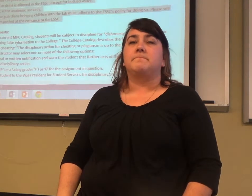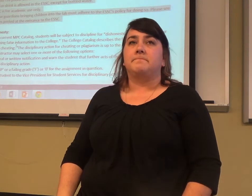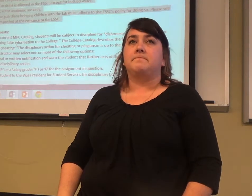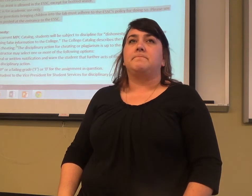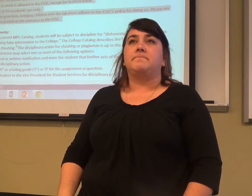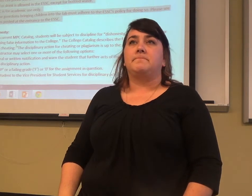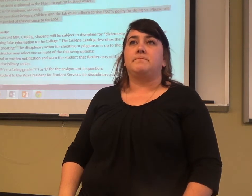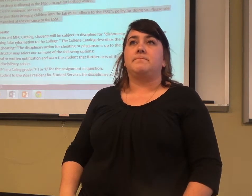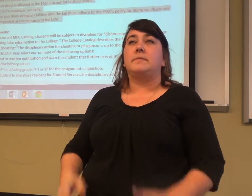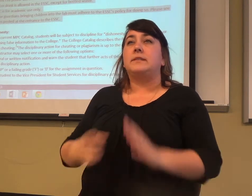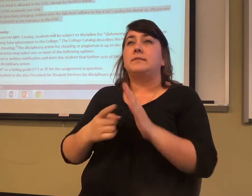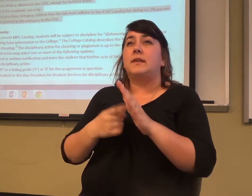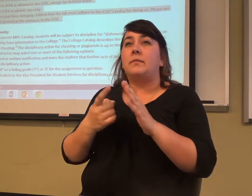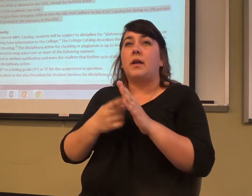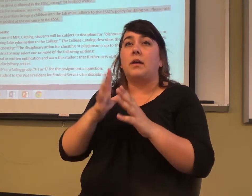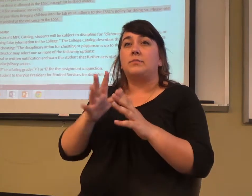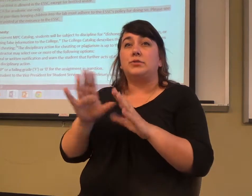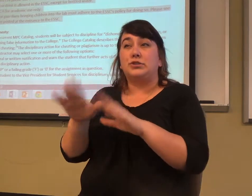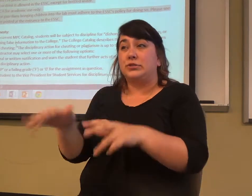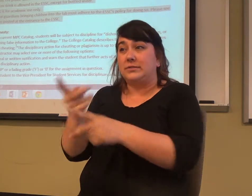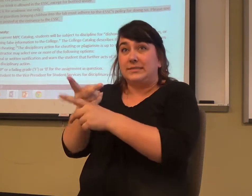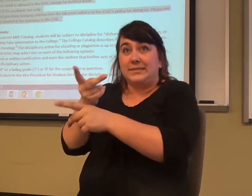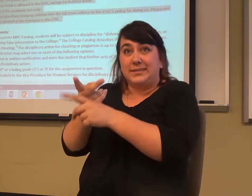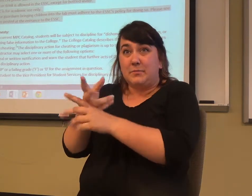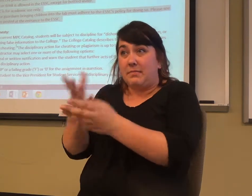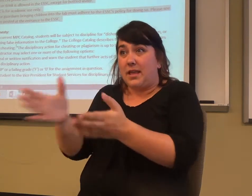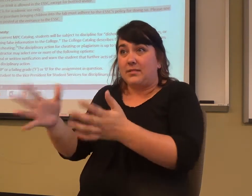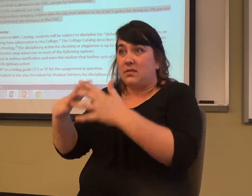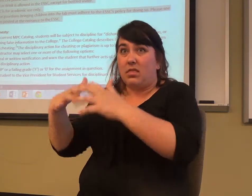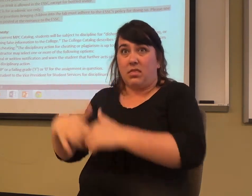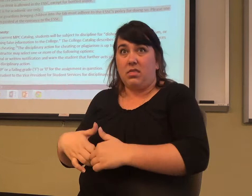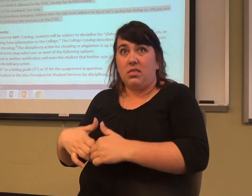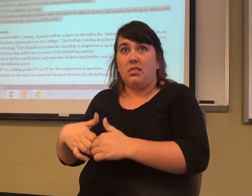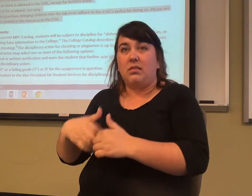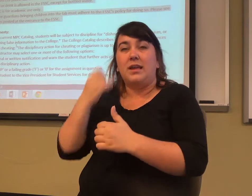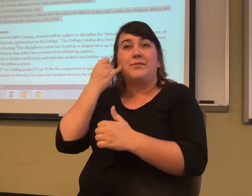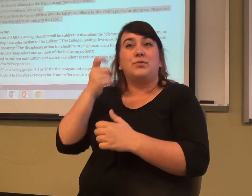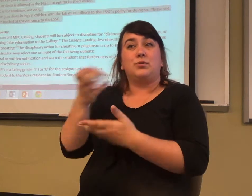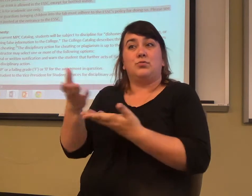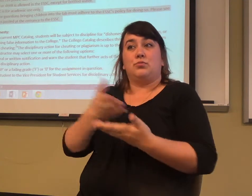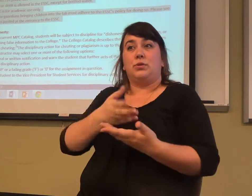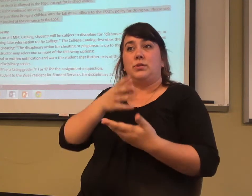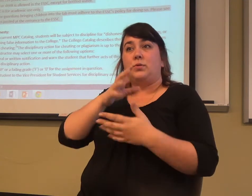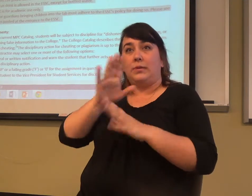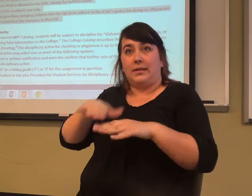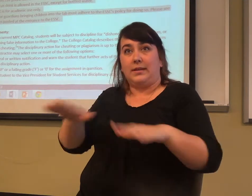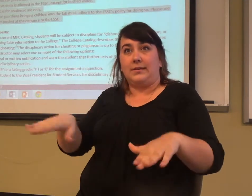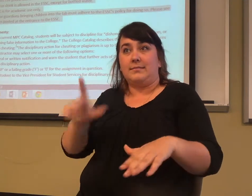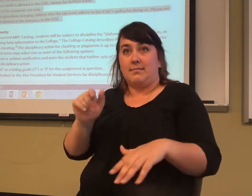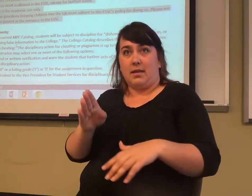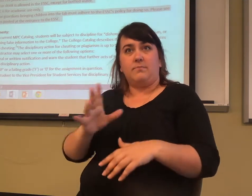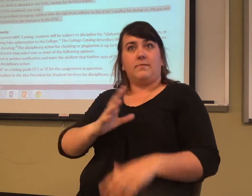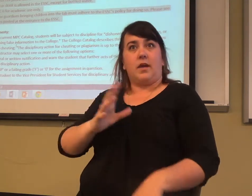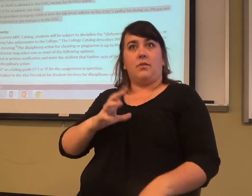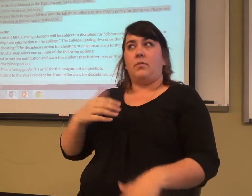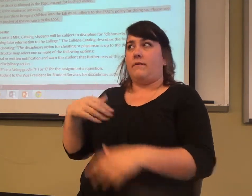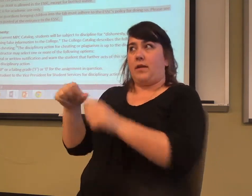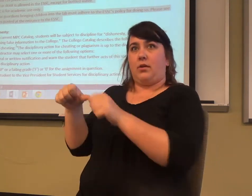Sometimes daycare plans fall through. If you need to bring your kids to the lab, then that's fine. We have a designated area in which